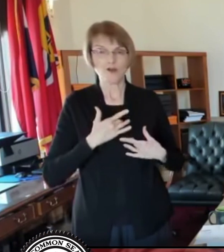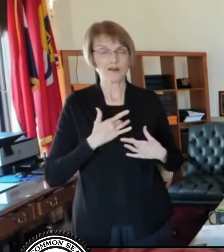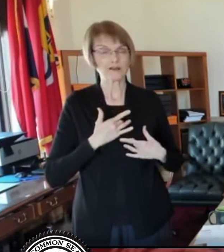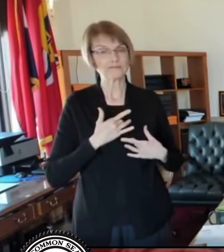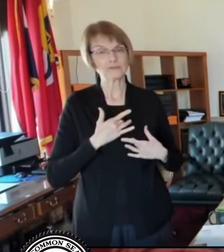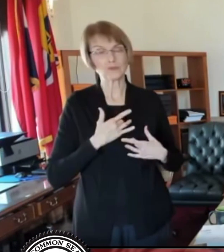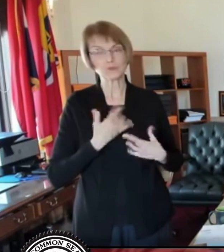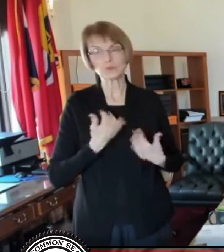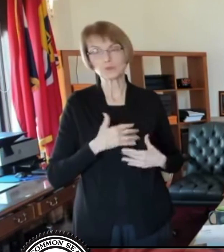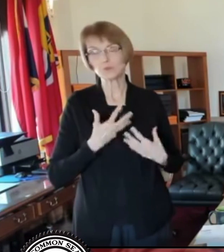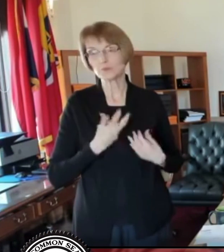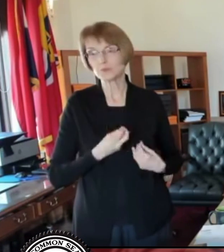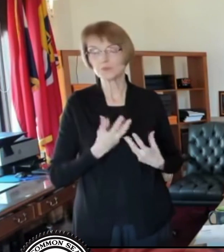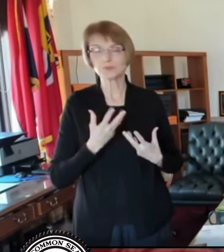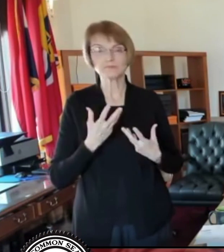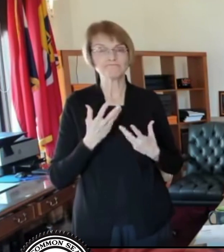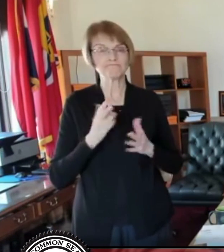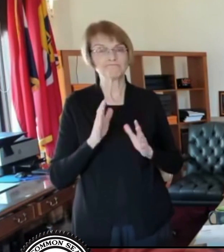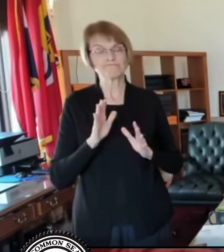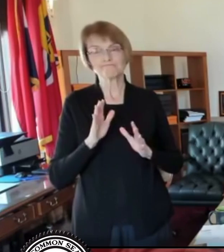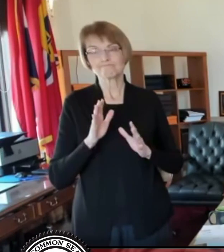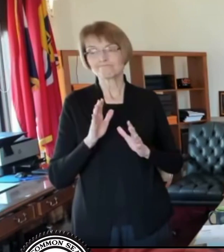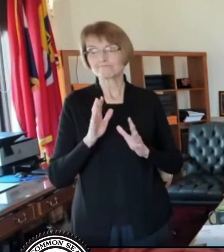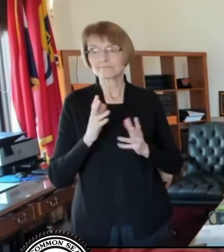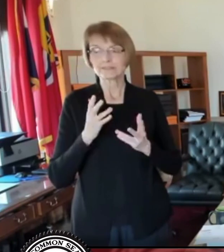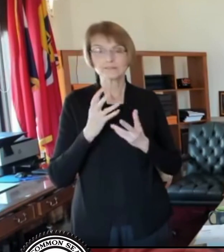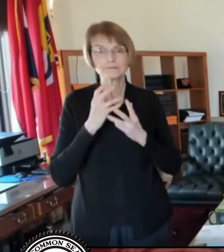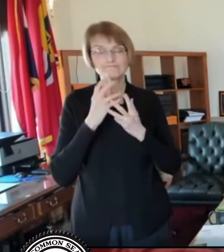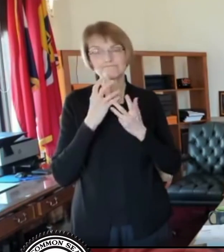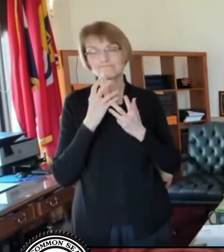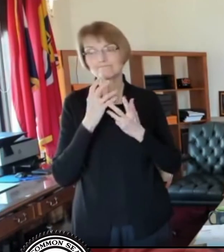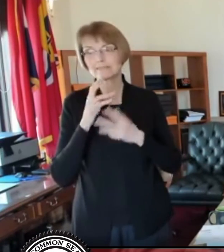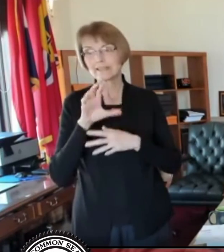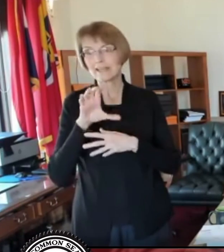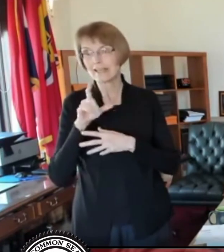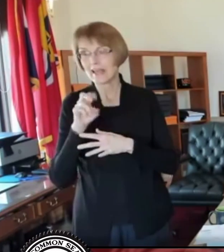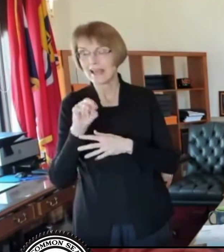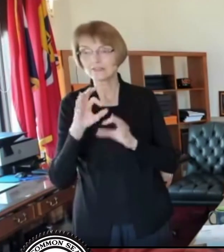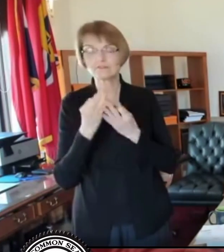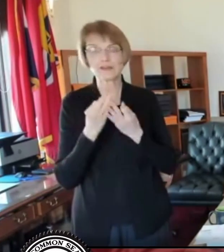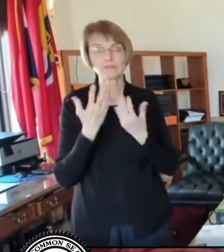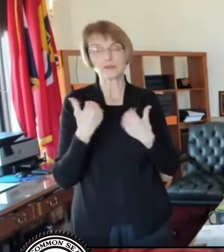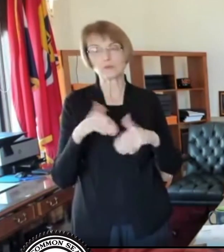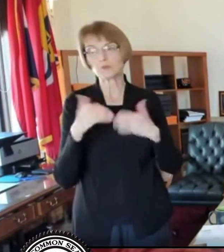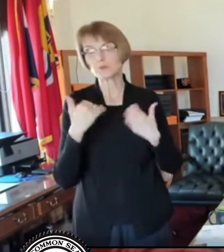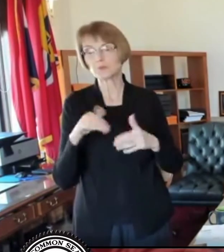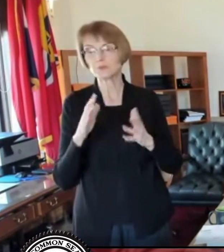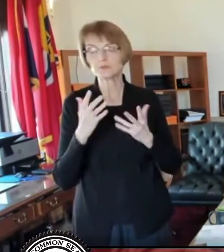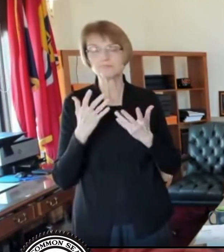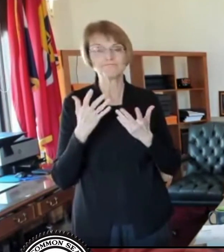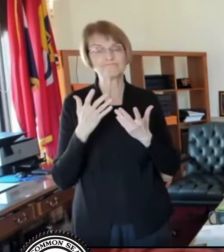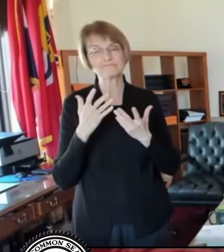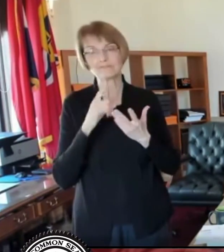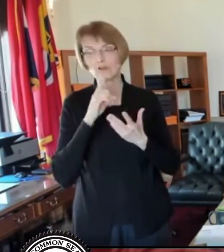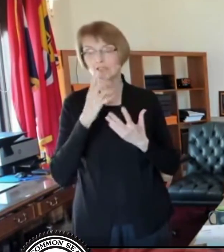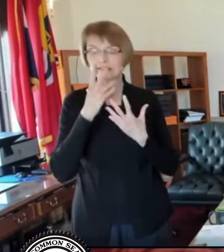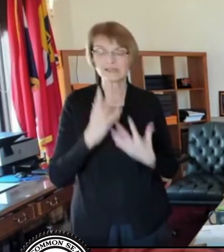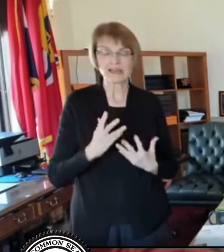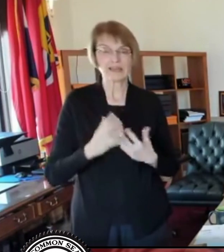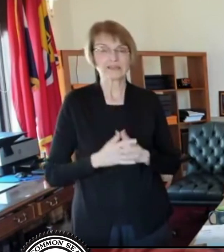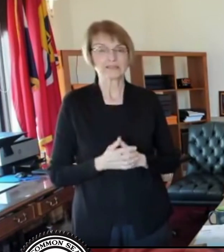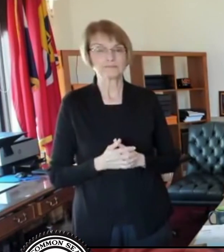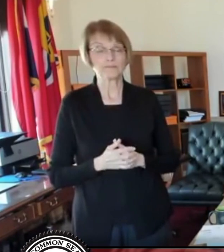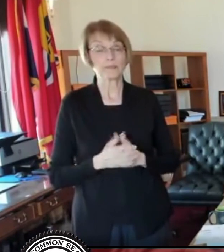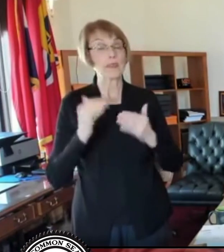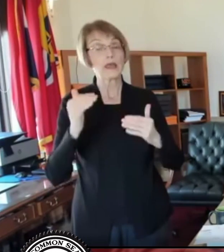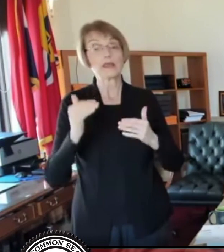family, and just very sad situation. So next